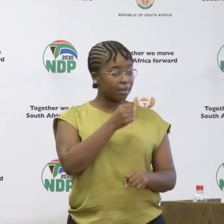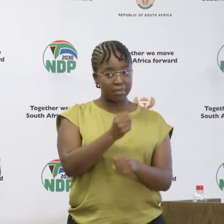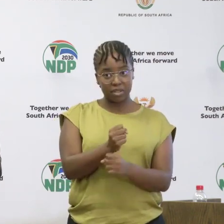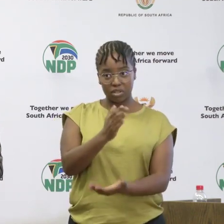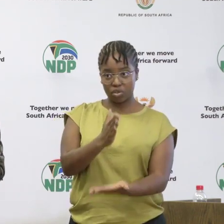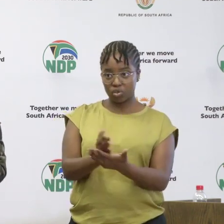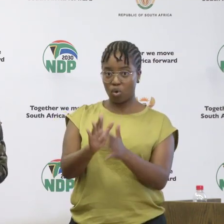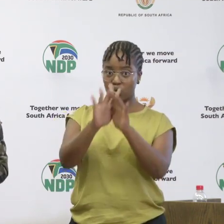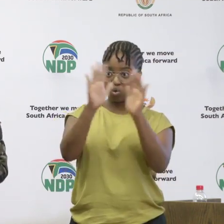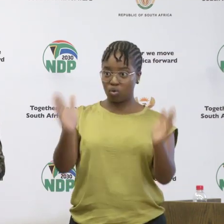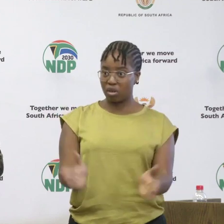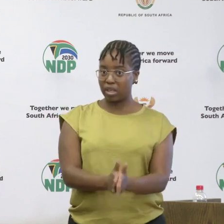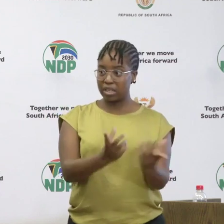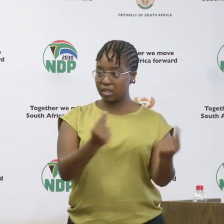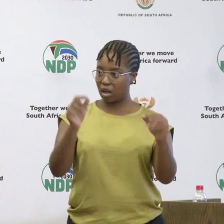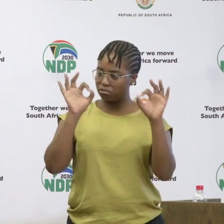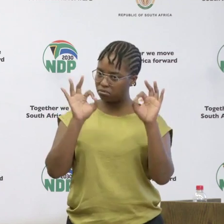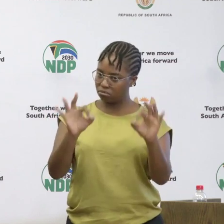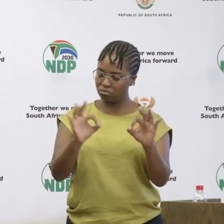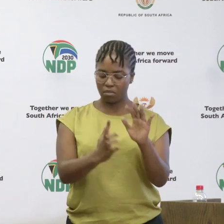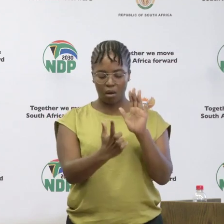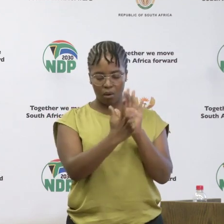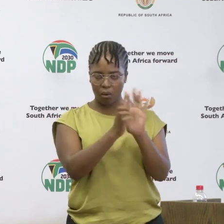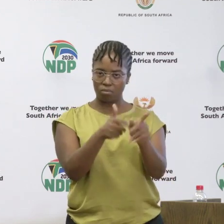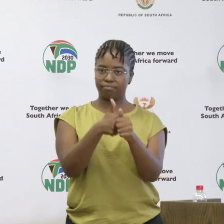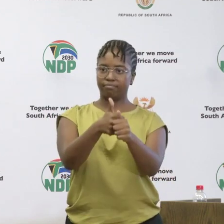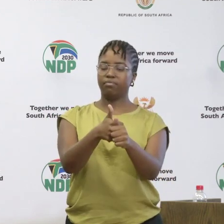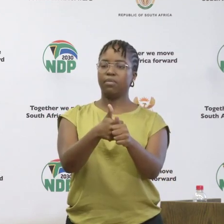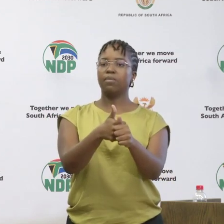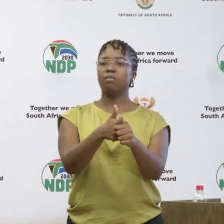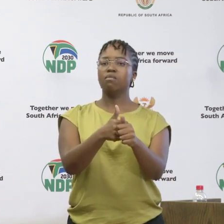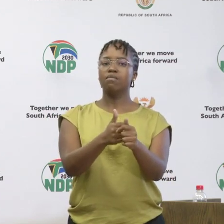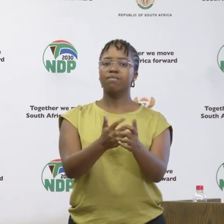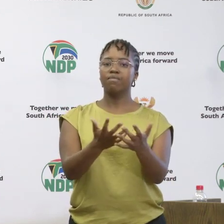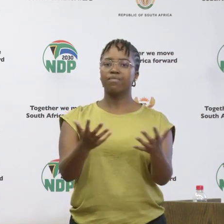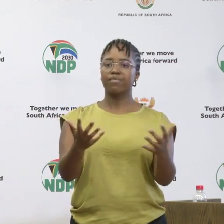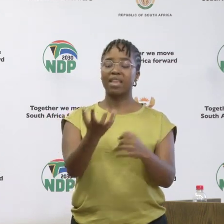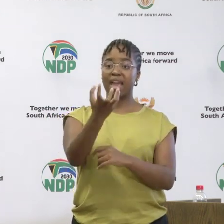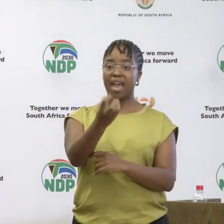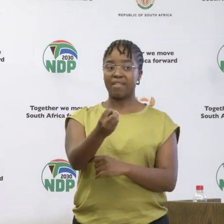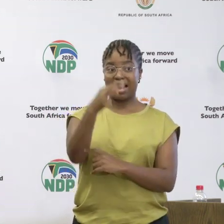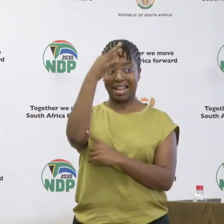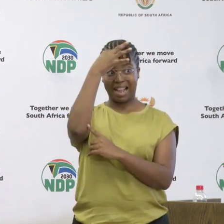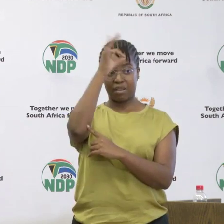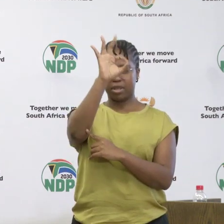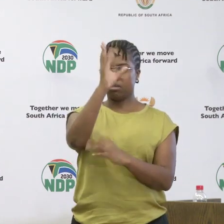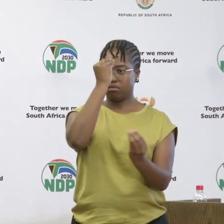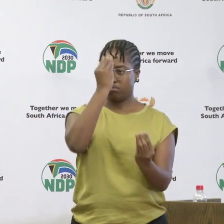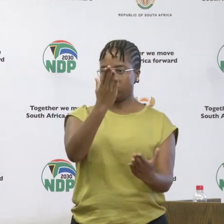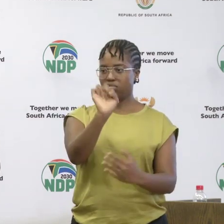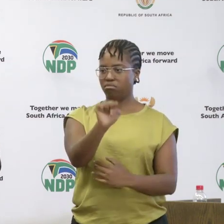that everything is done properly by law, there is a government notice